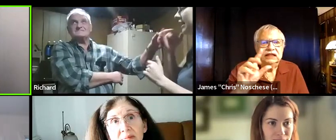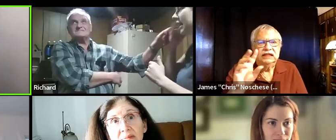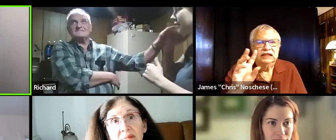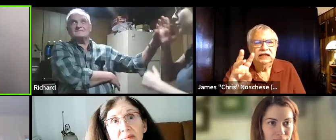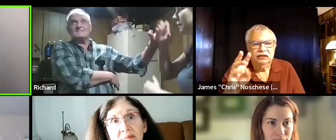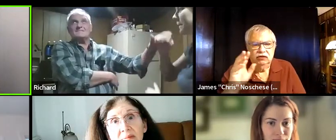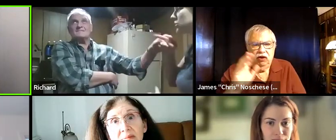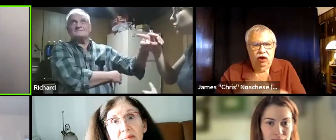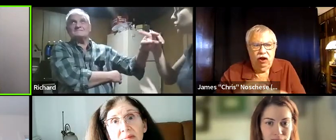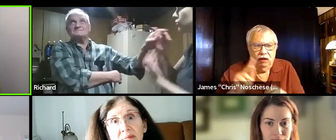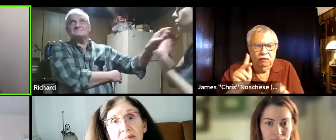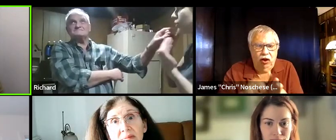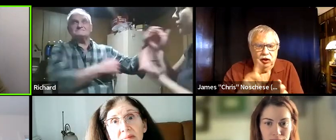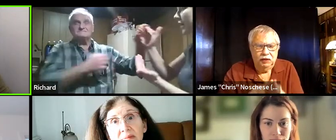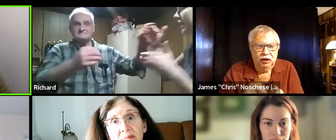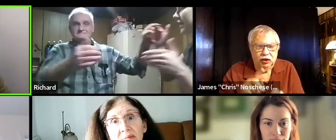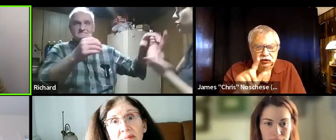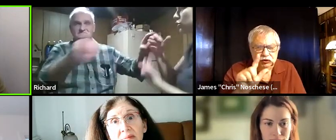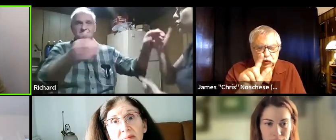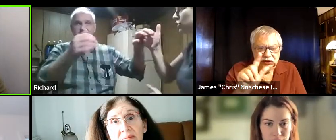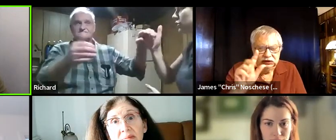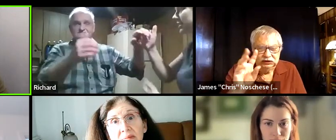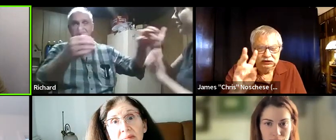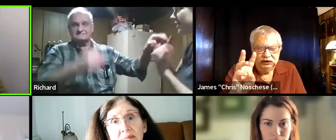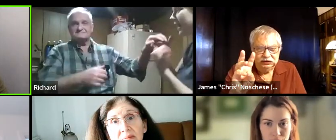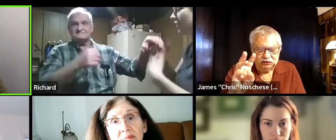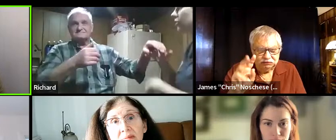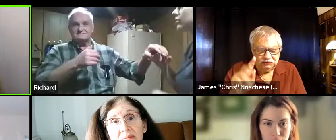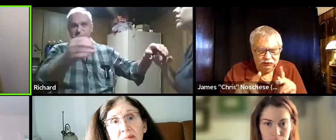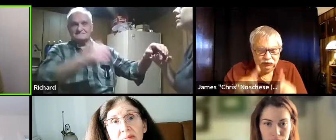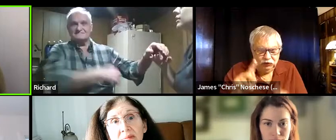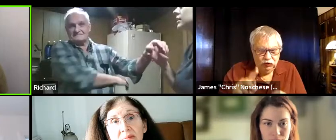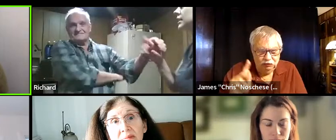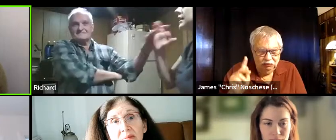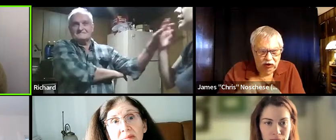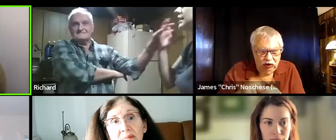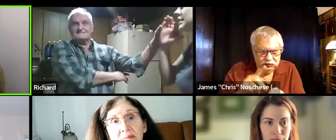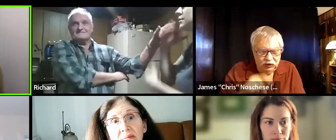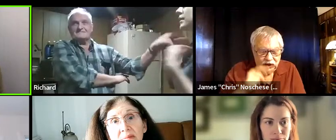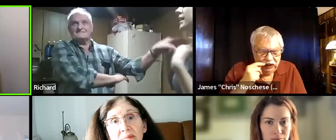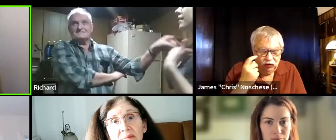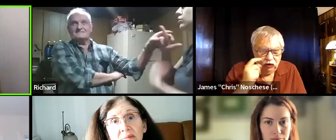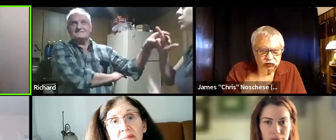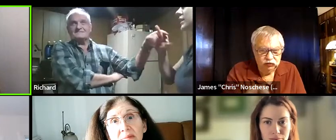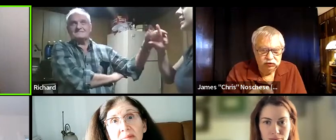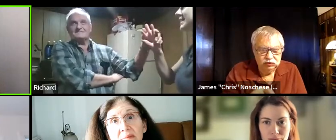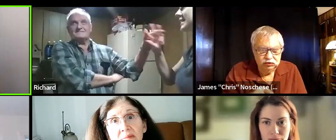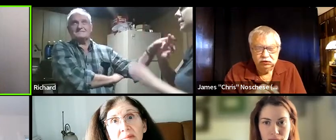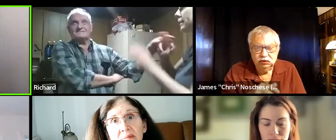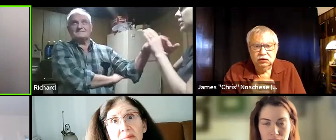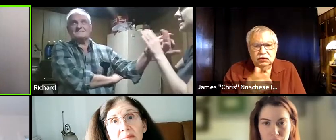up. It appears that we have 26 participants here.